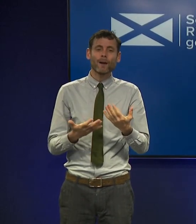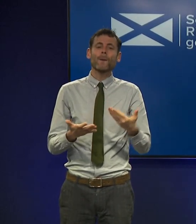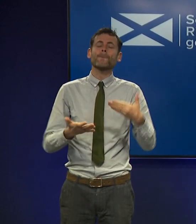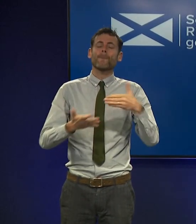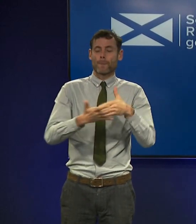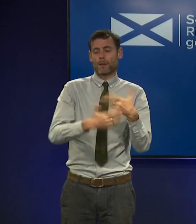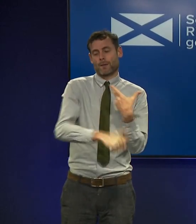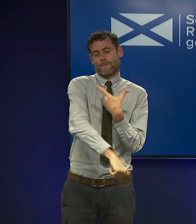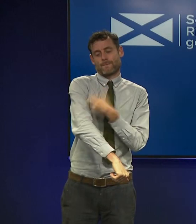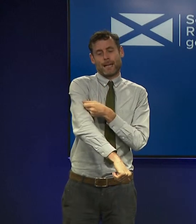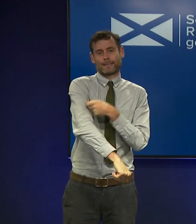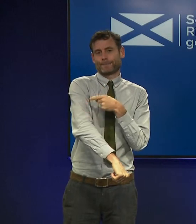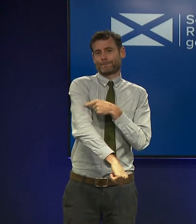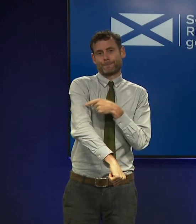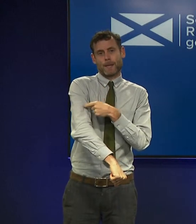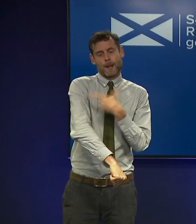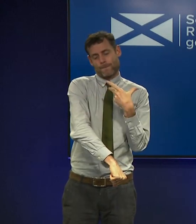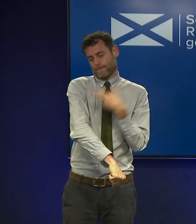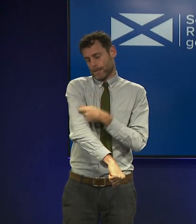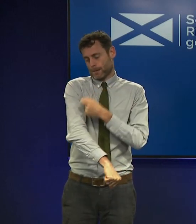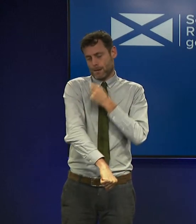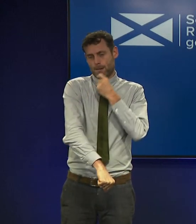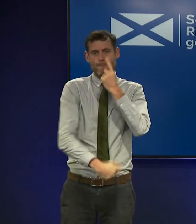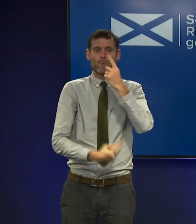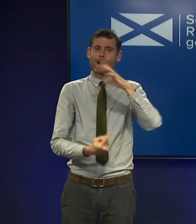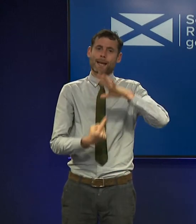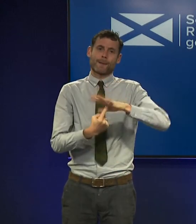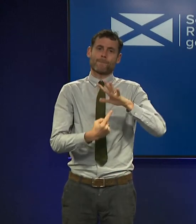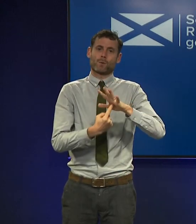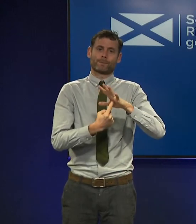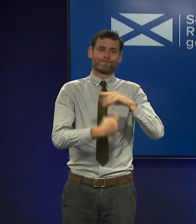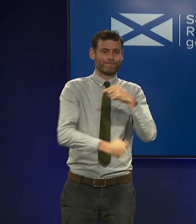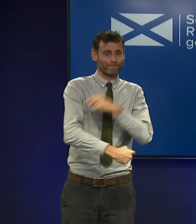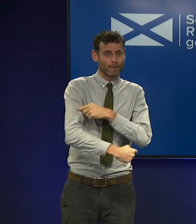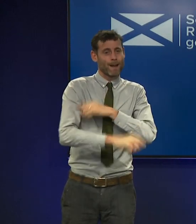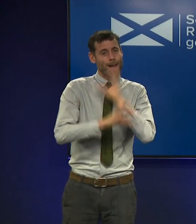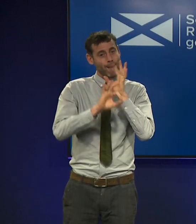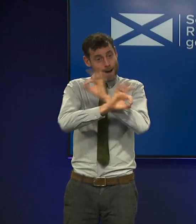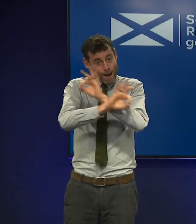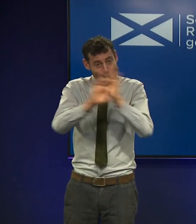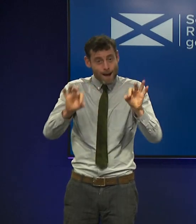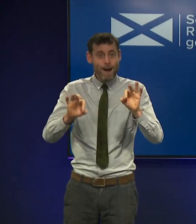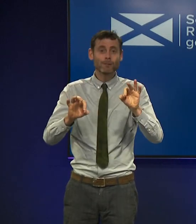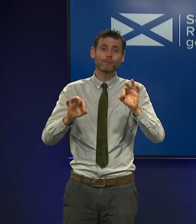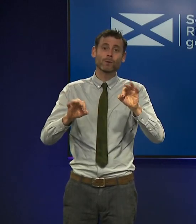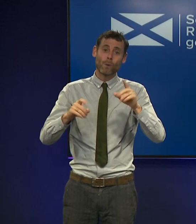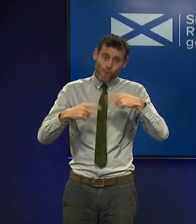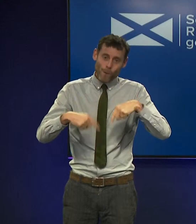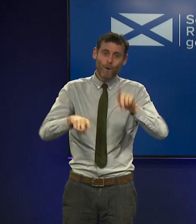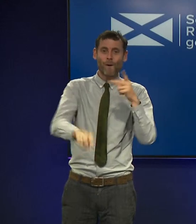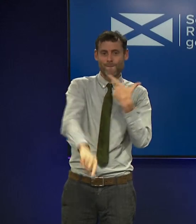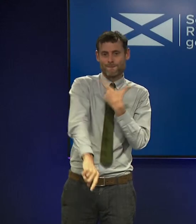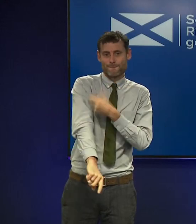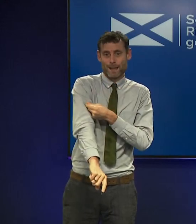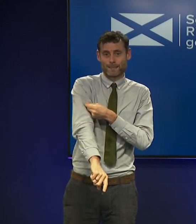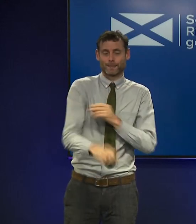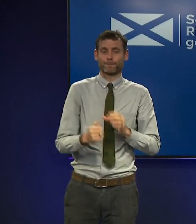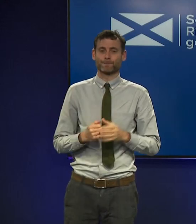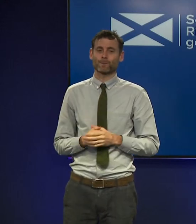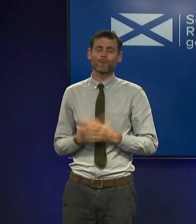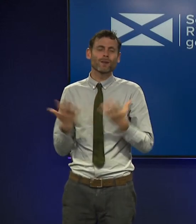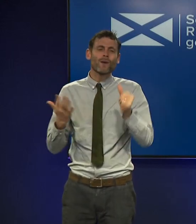vaccinated. Getting vaccinated is the single most important thing we're asking everybody to do. So right now, we've all slipped up on these things